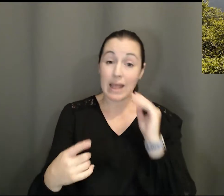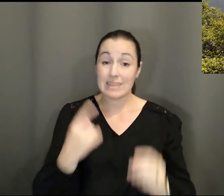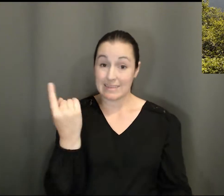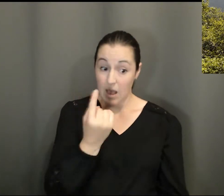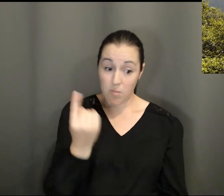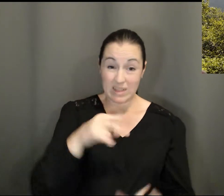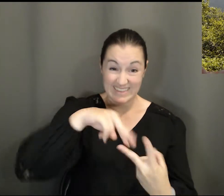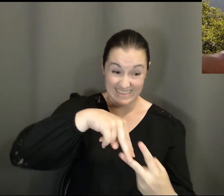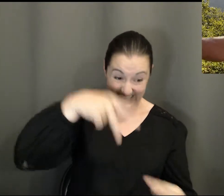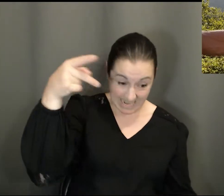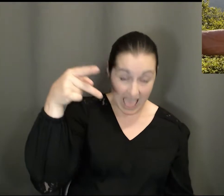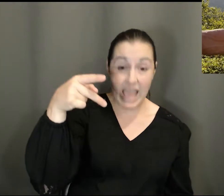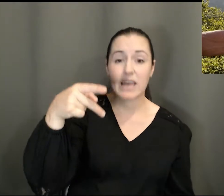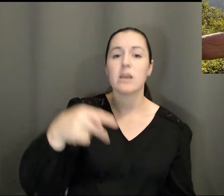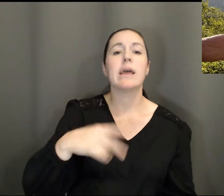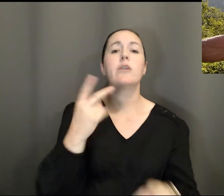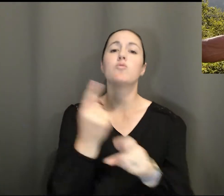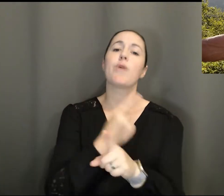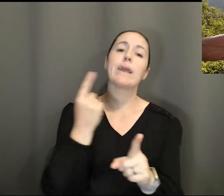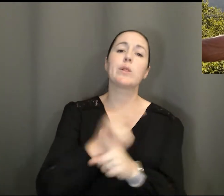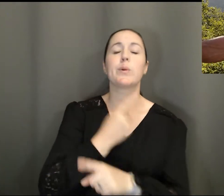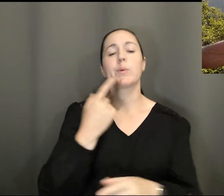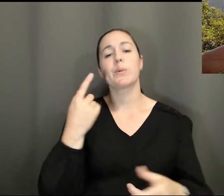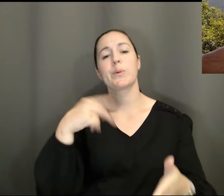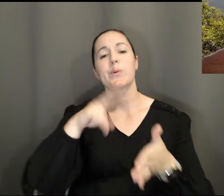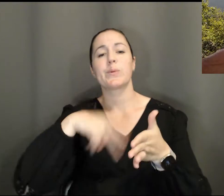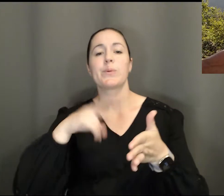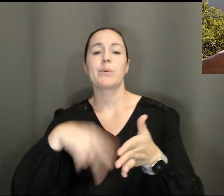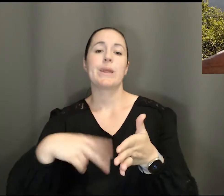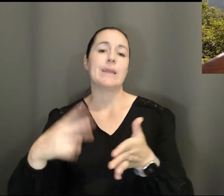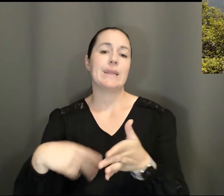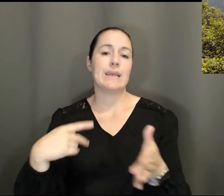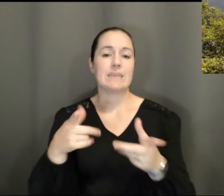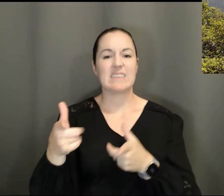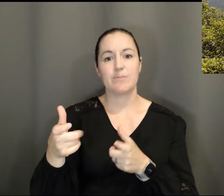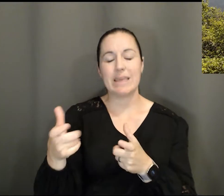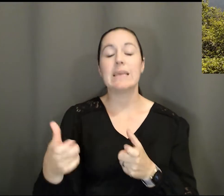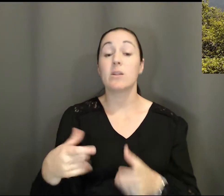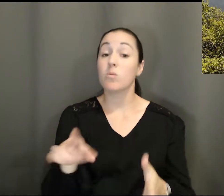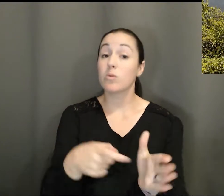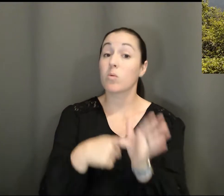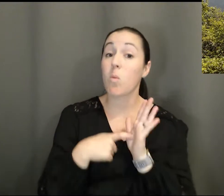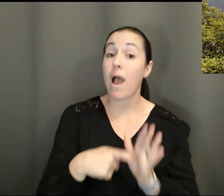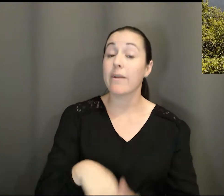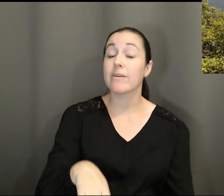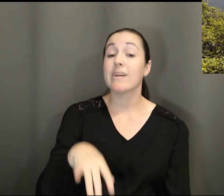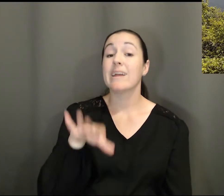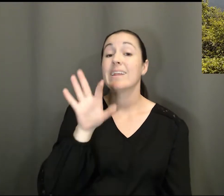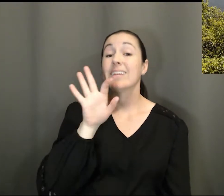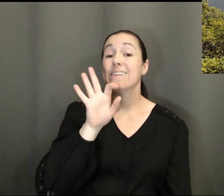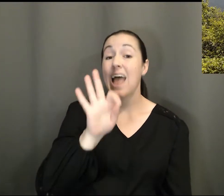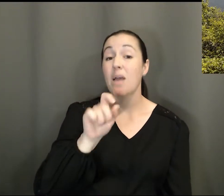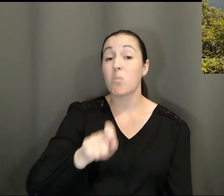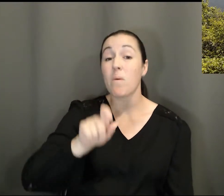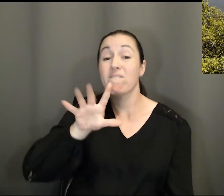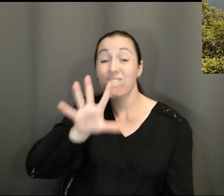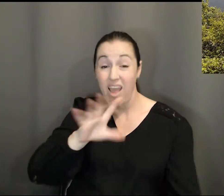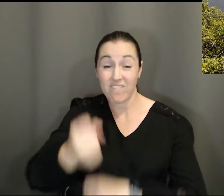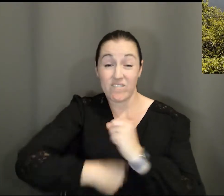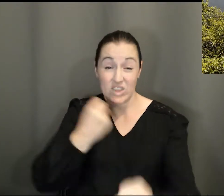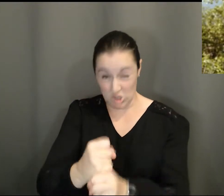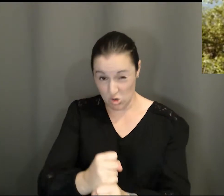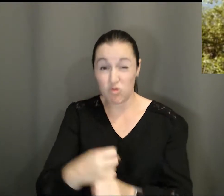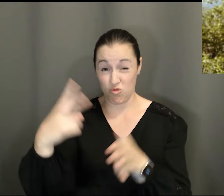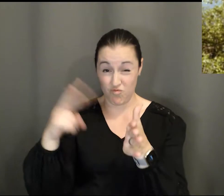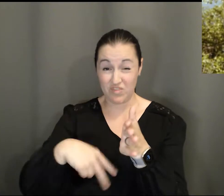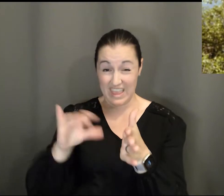reading. He goes on to say, if you were to read it just 40 hours a week, it would take you 132 years to read through it. Listen,